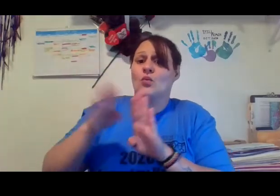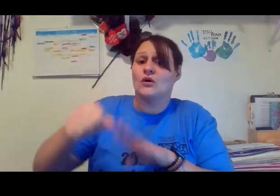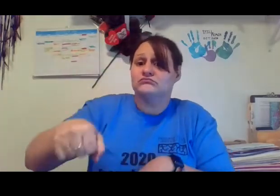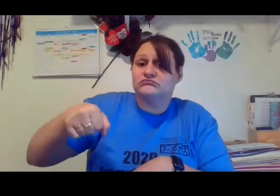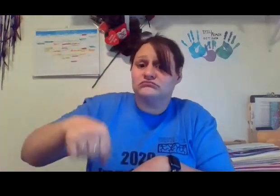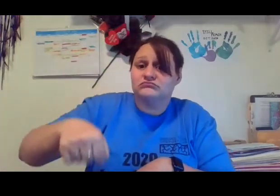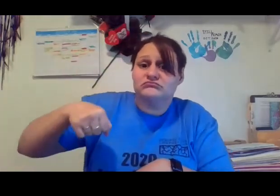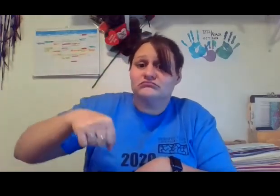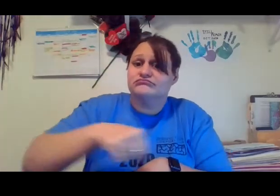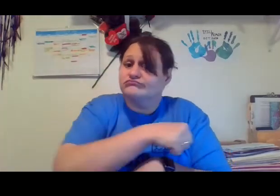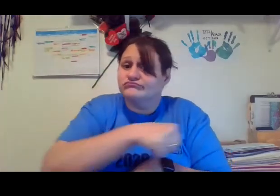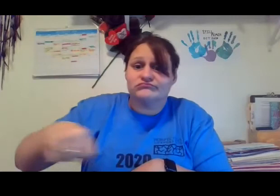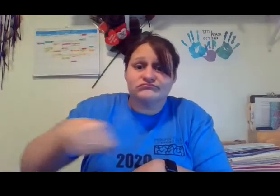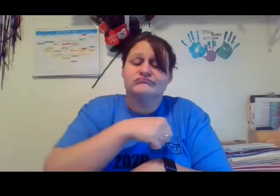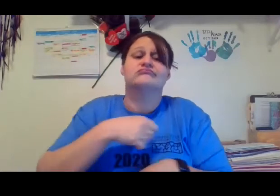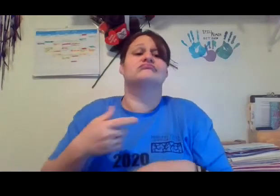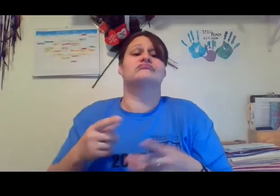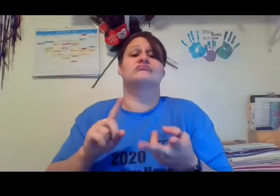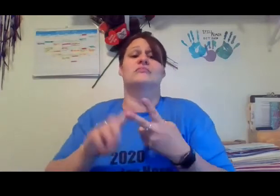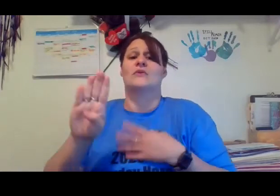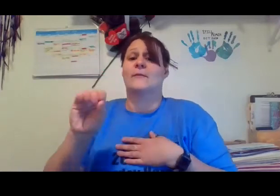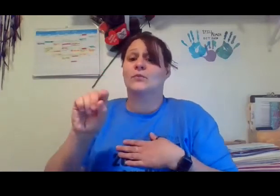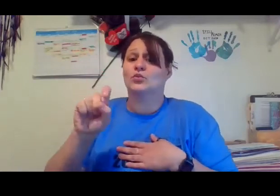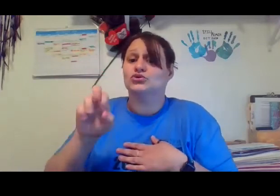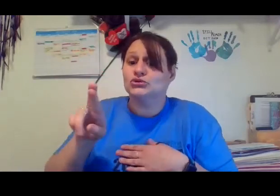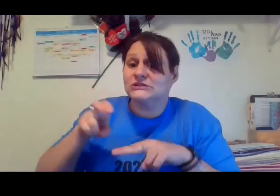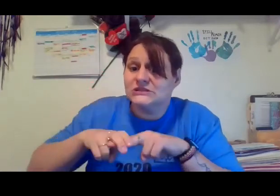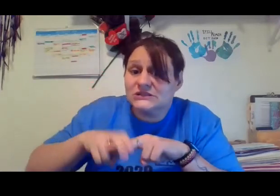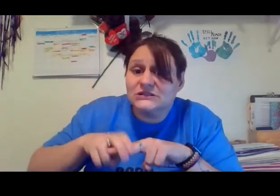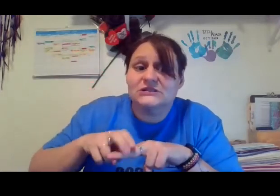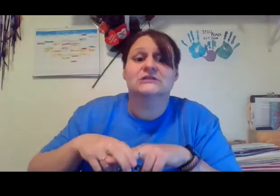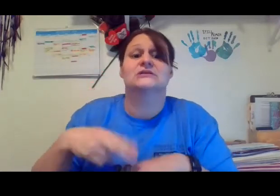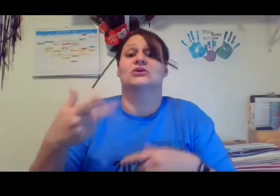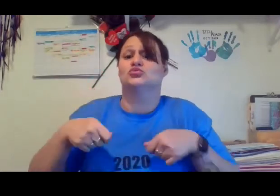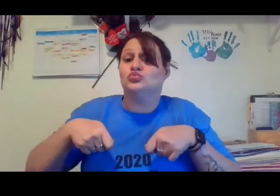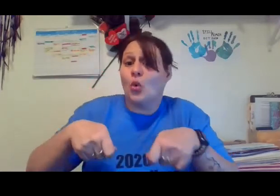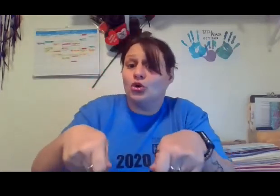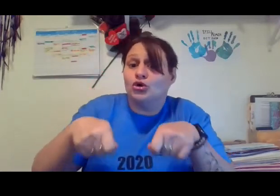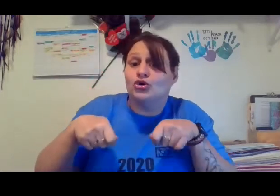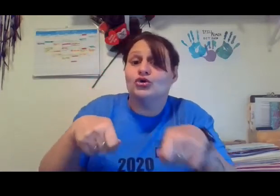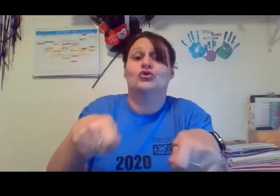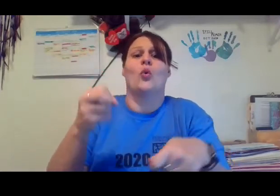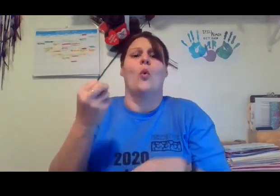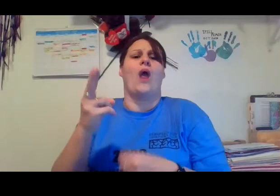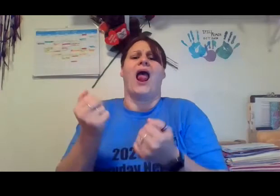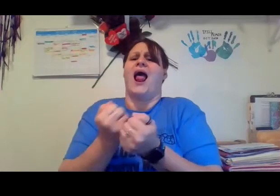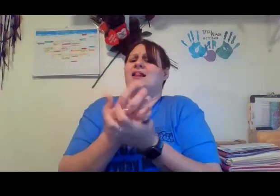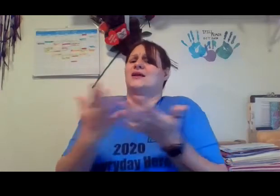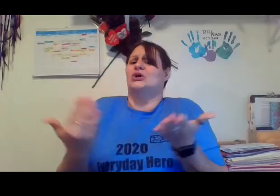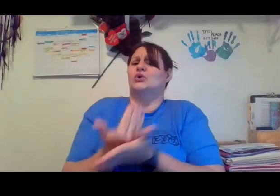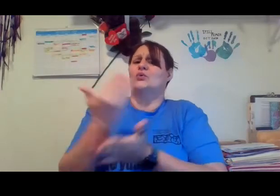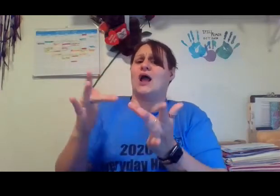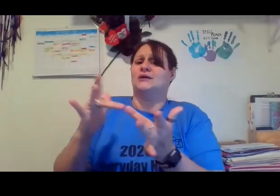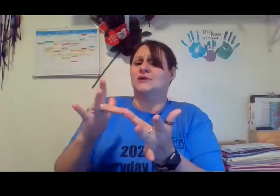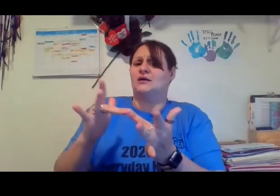knobs, all the panel, the door handles, inside and out, back in the front, booster seats, any